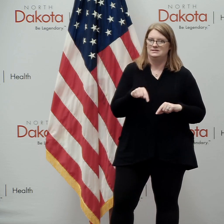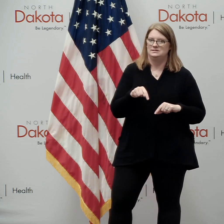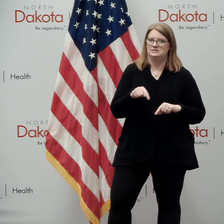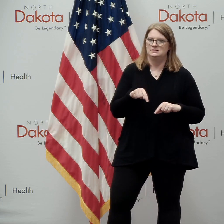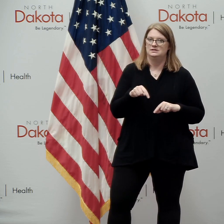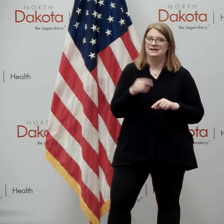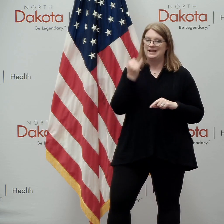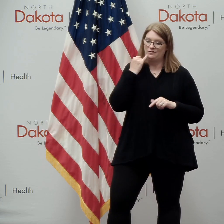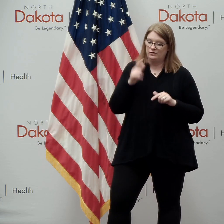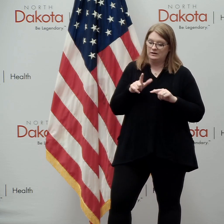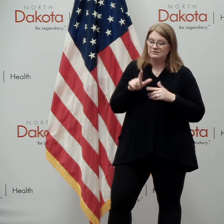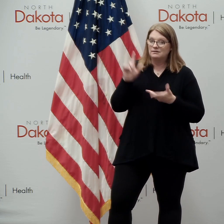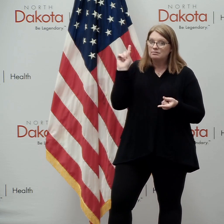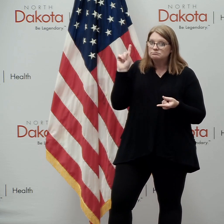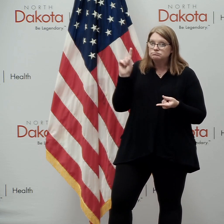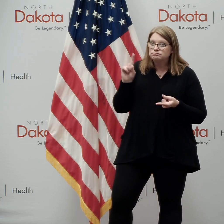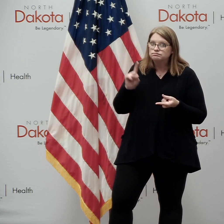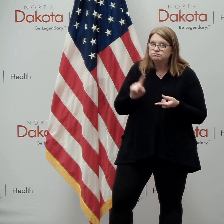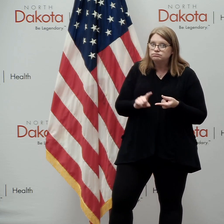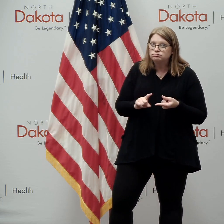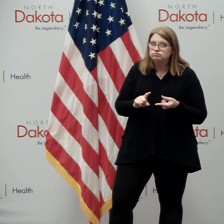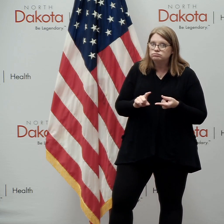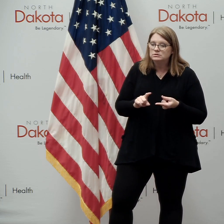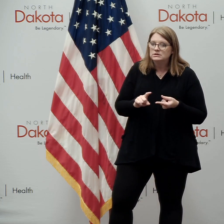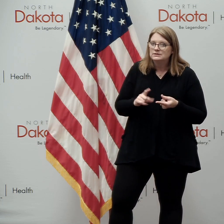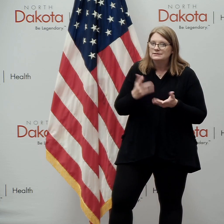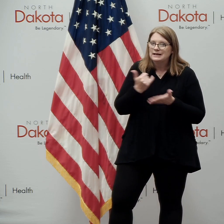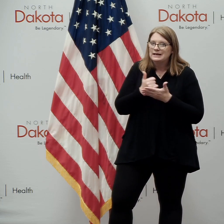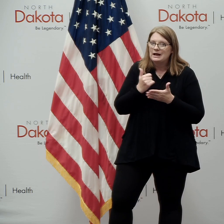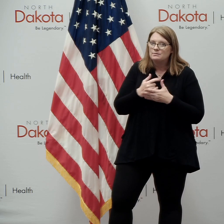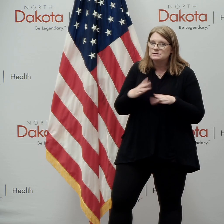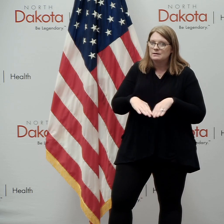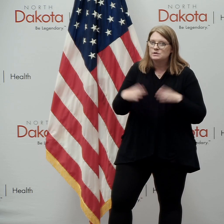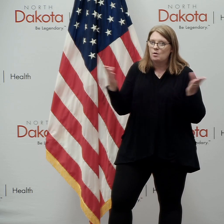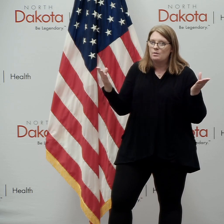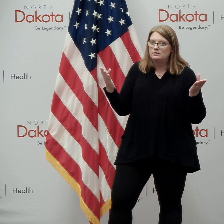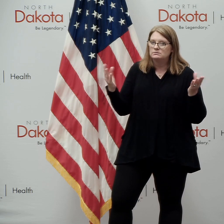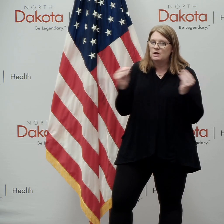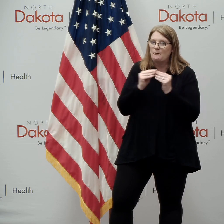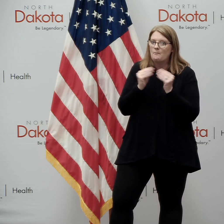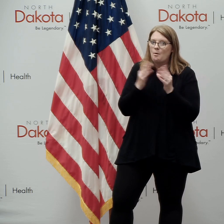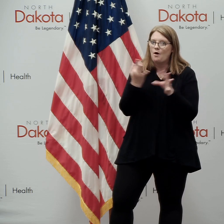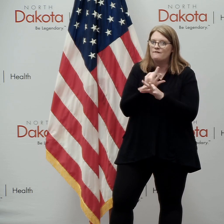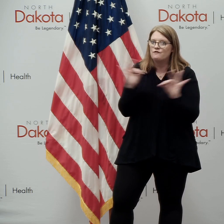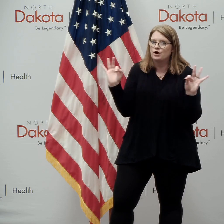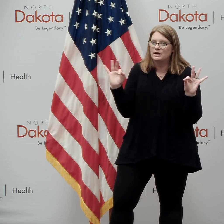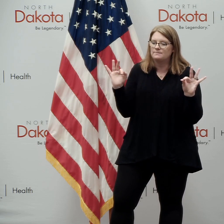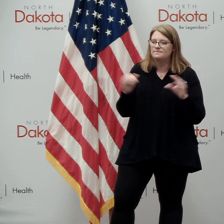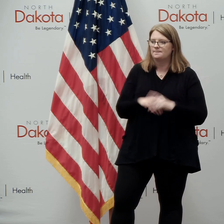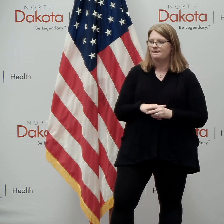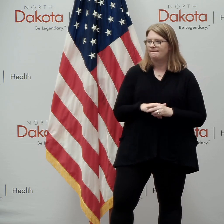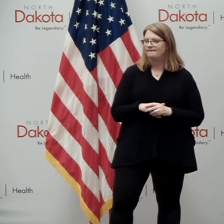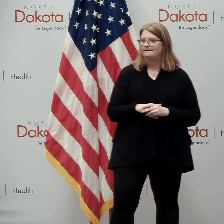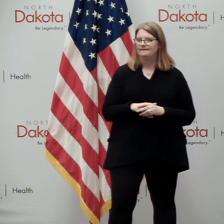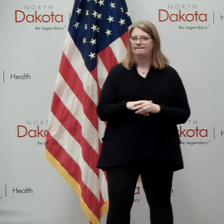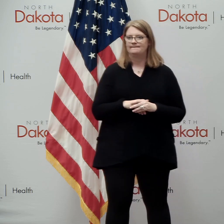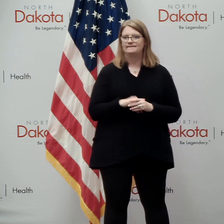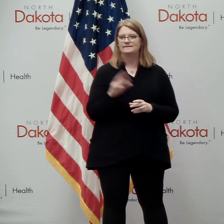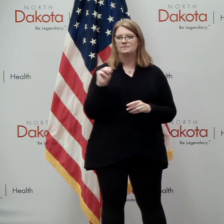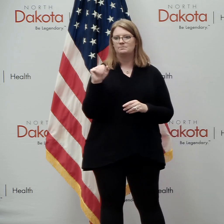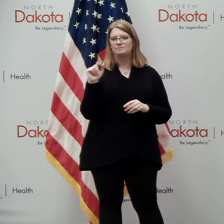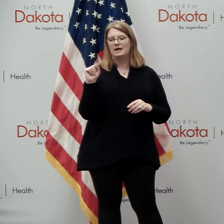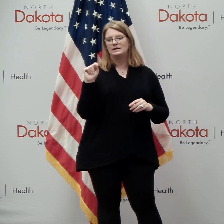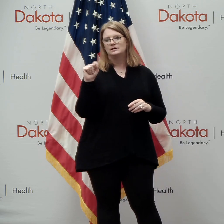keeping businesses open. It's not a restriction. In that sense, this is the way we win that battle.